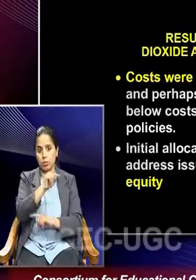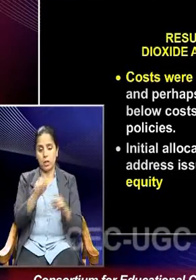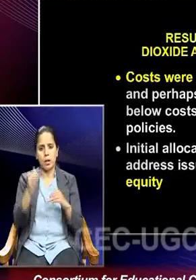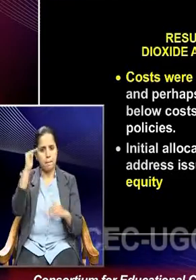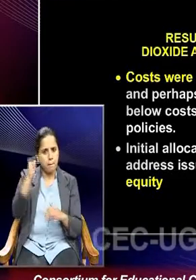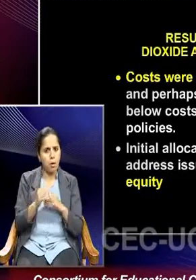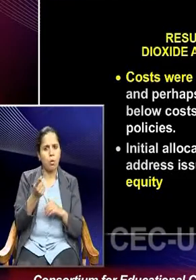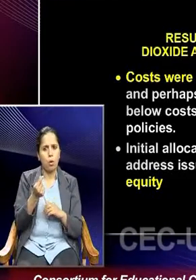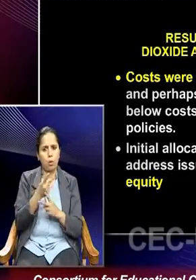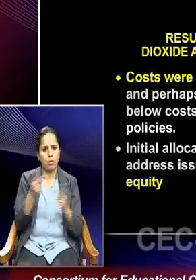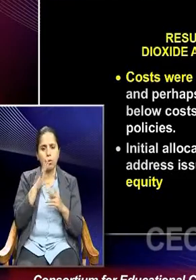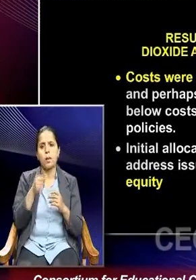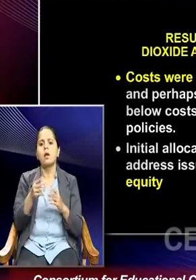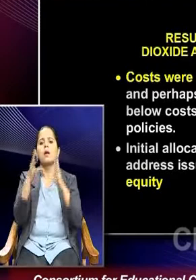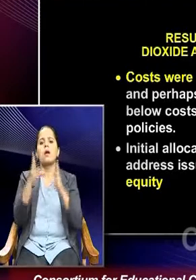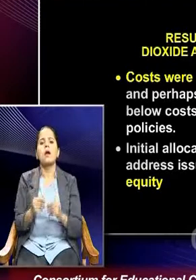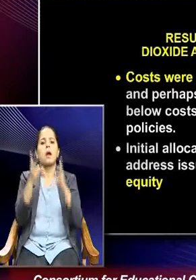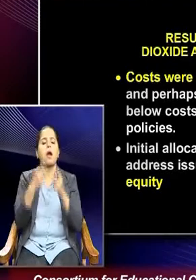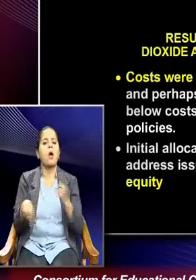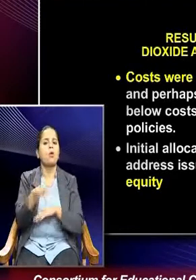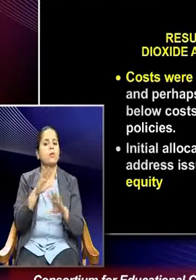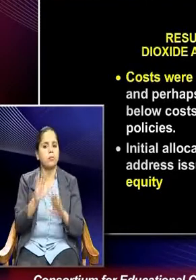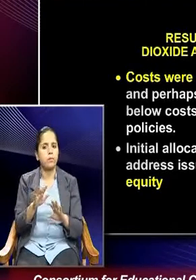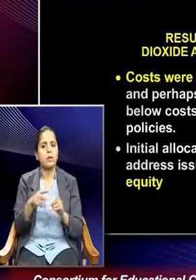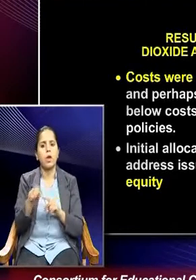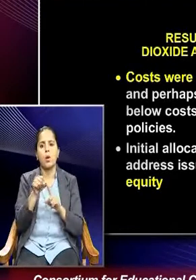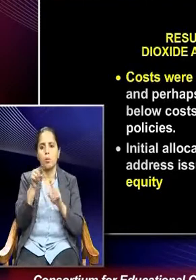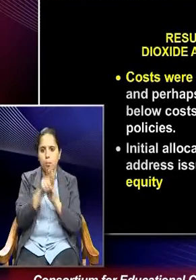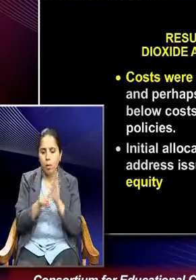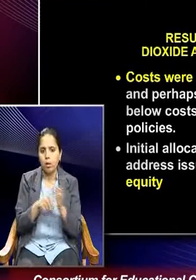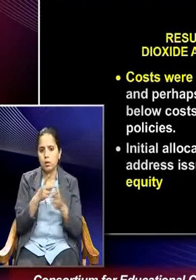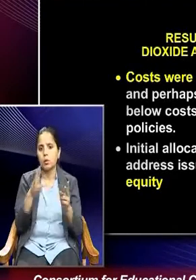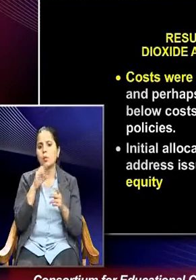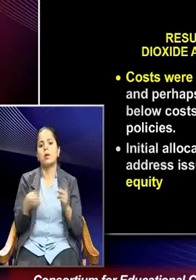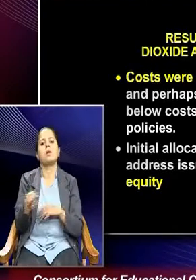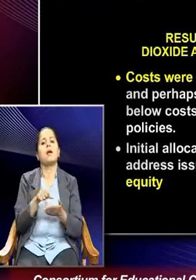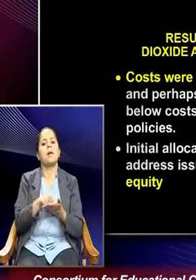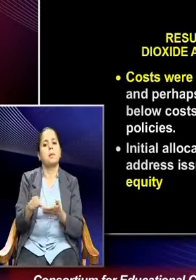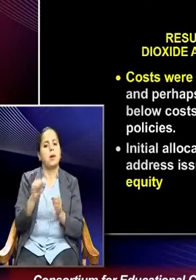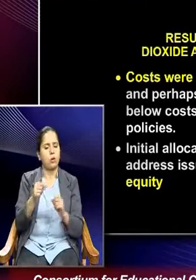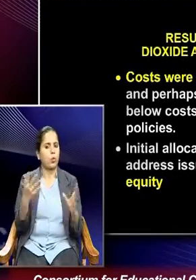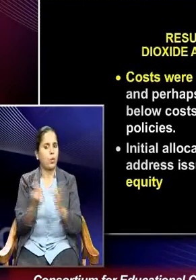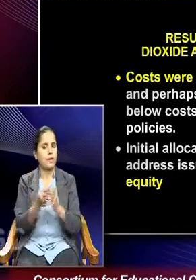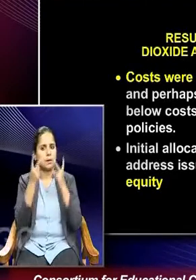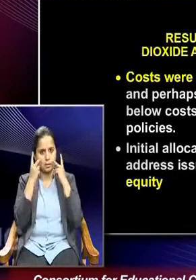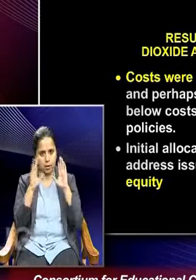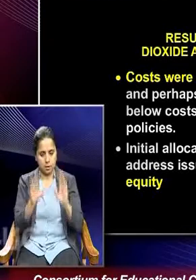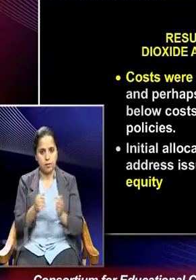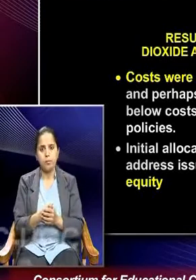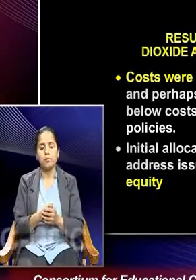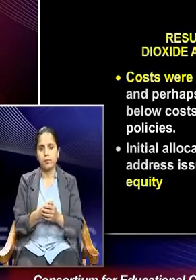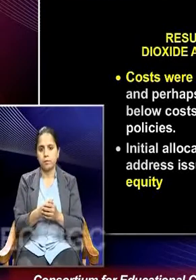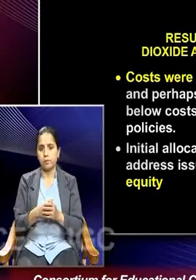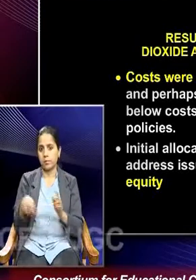costs of various counterfactual policies which were implemented along with it. So